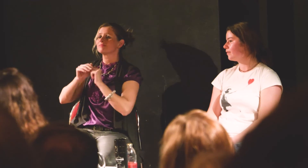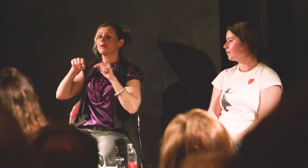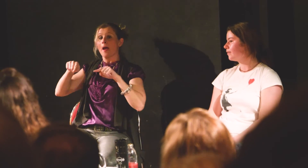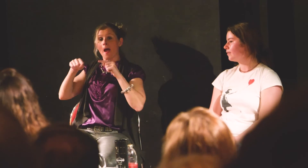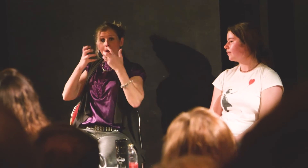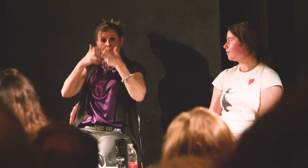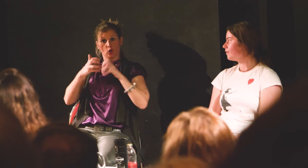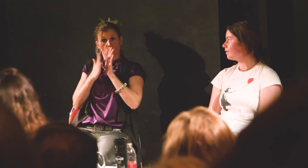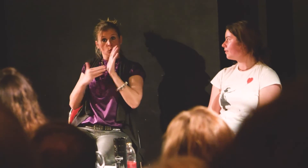Auckland Local Board.